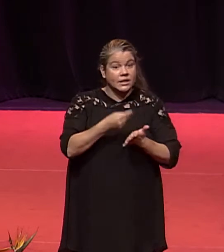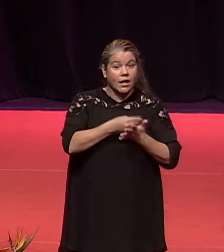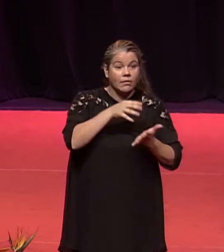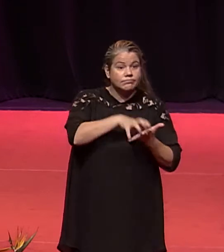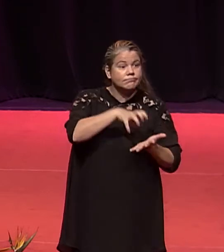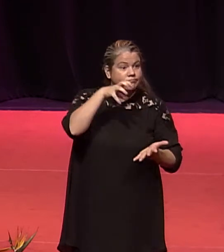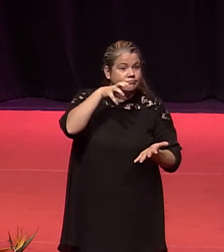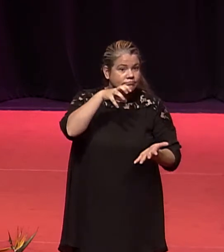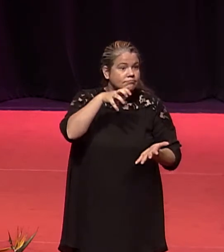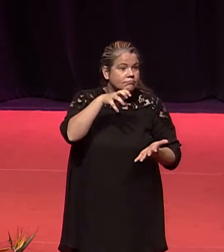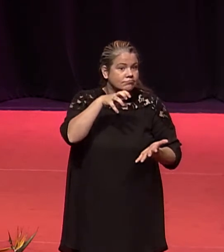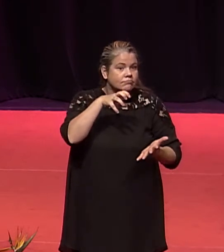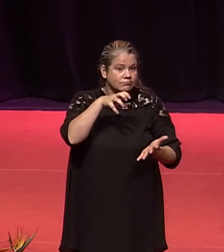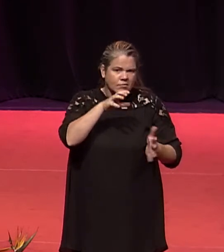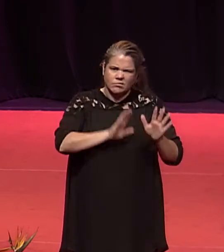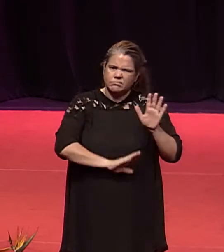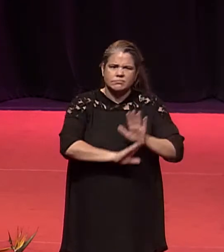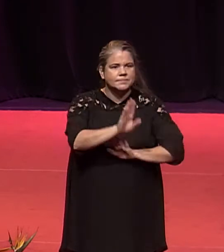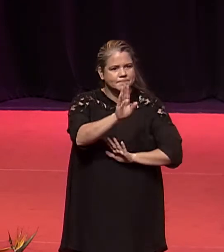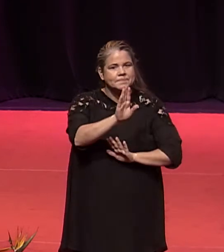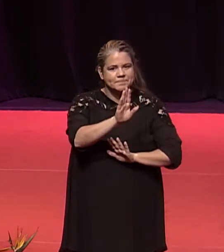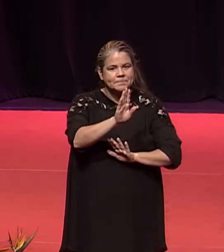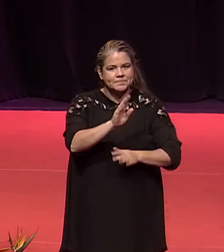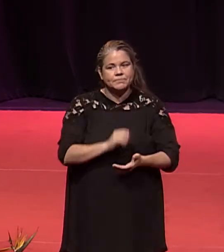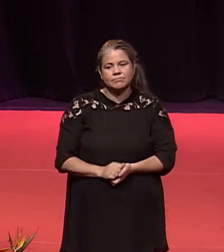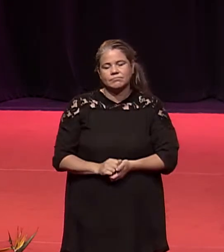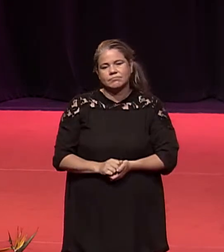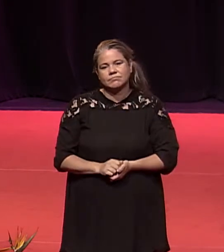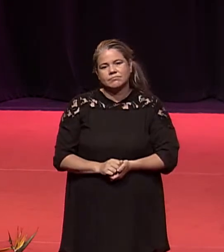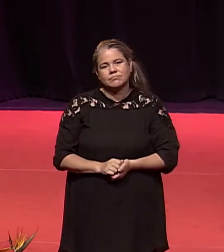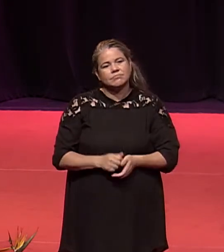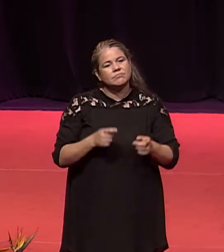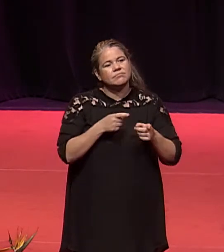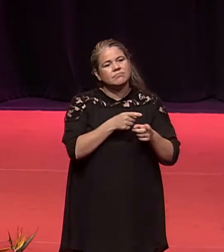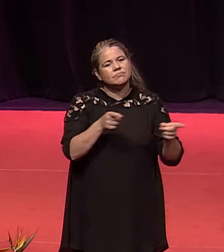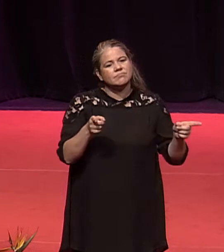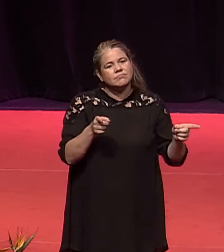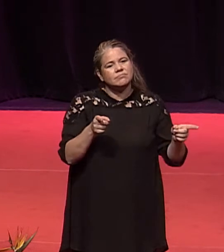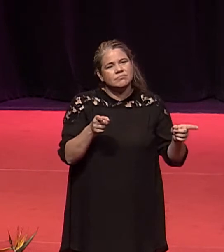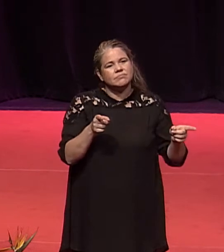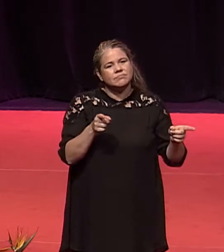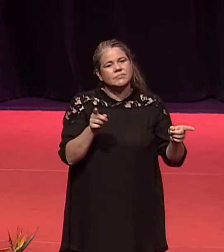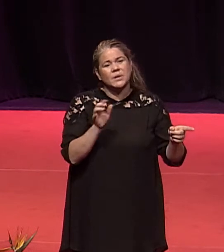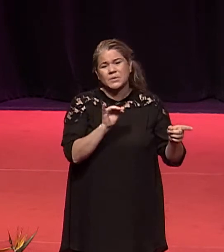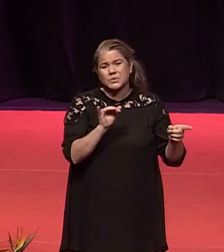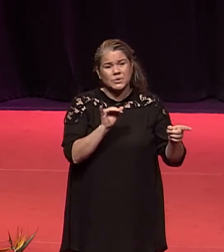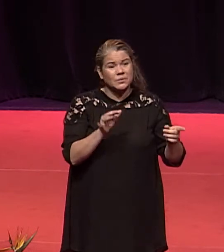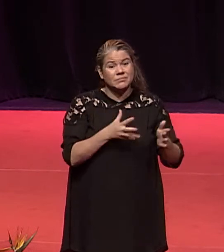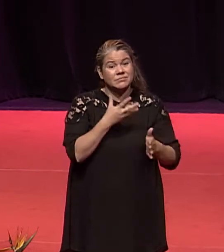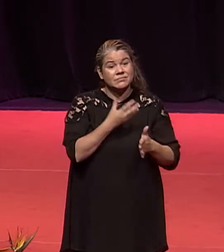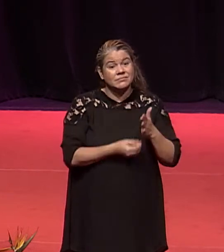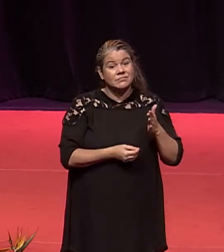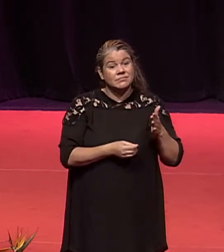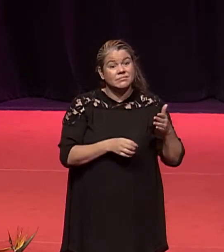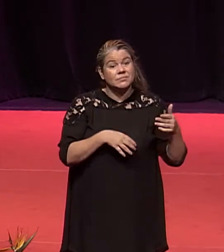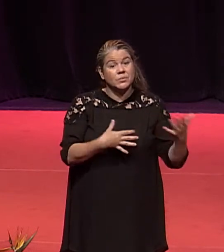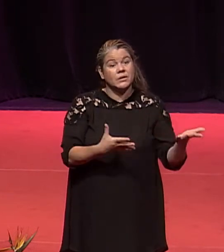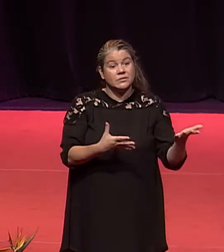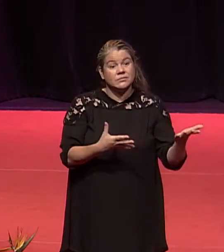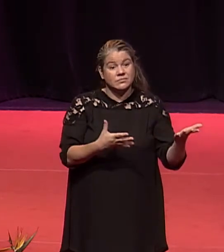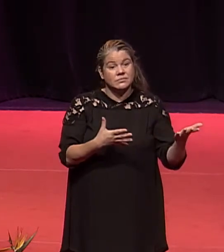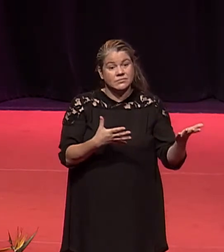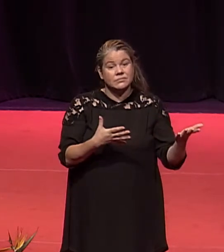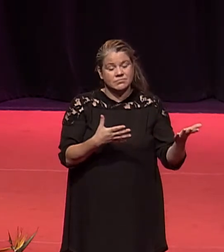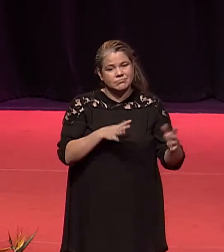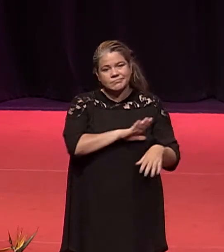turned out to be very successful professionally. But they also, in most cases, paid a very significant price for that